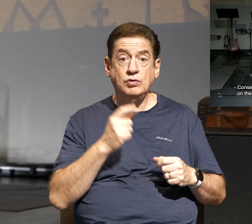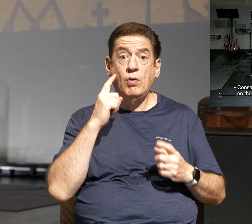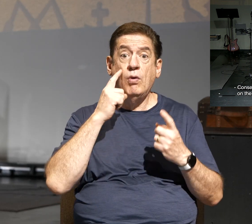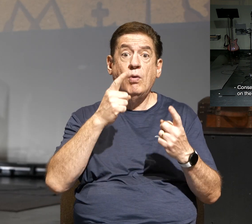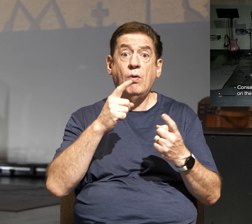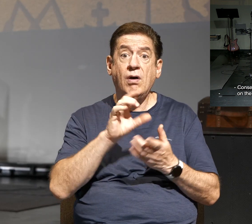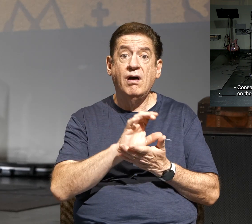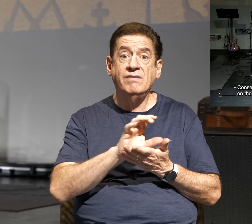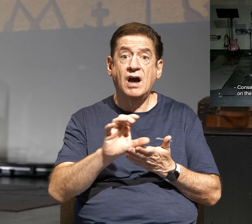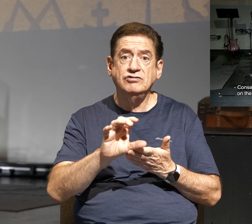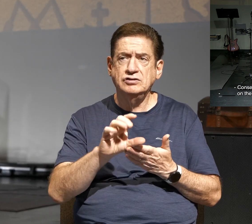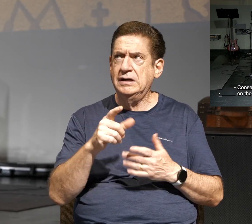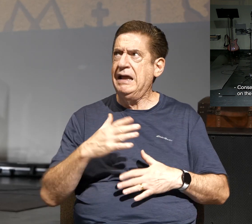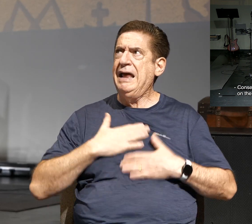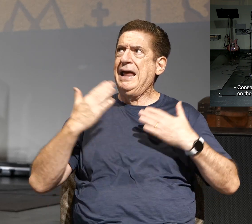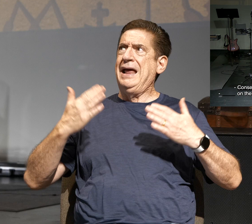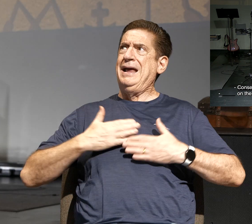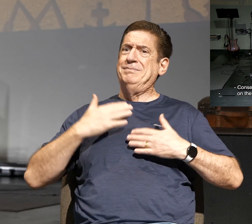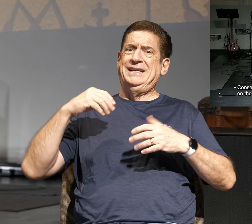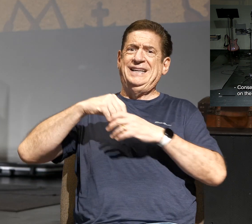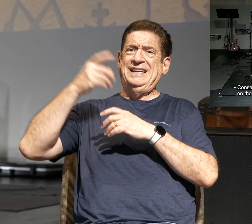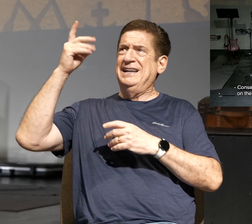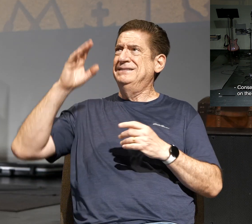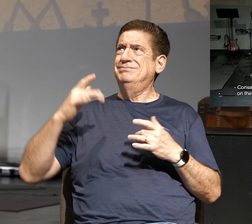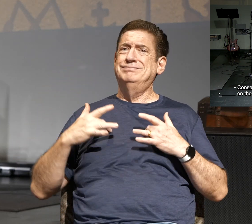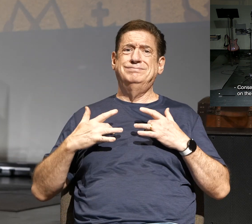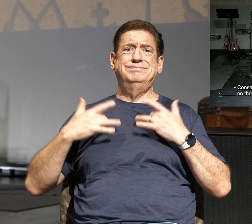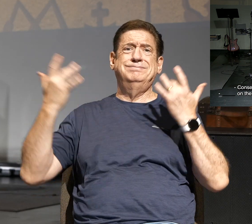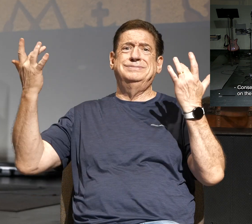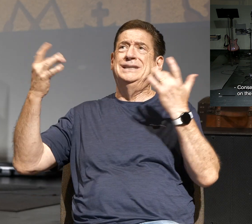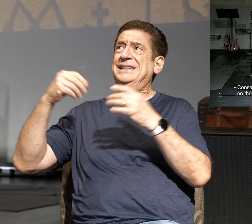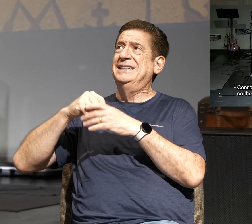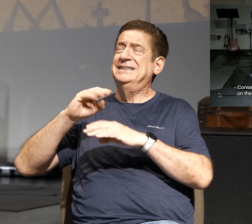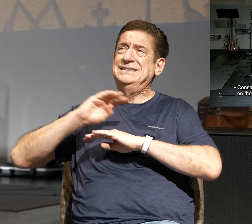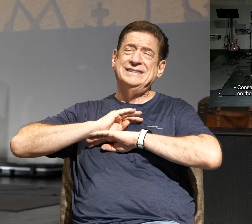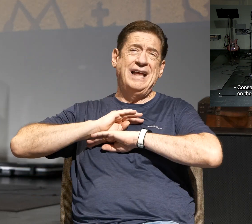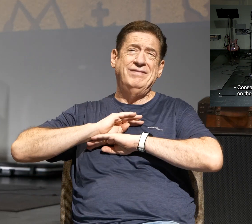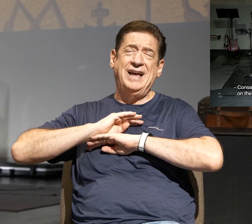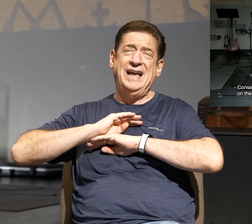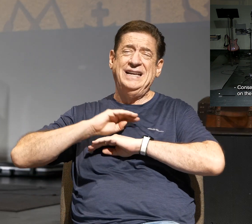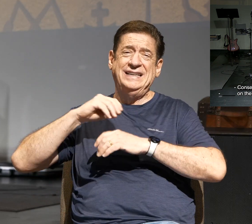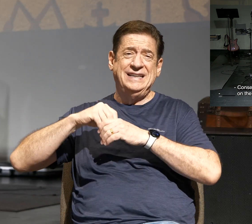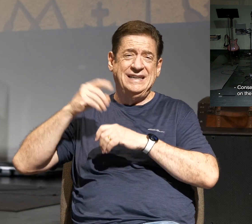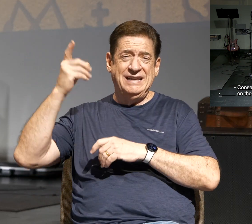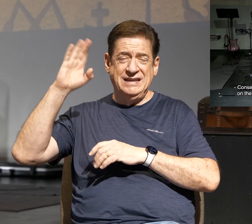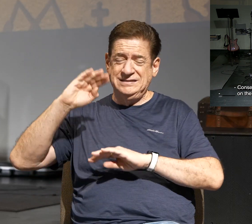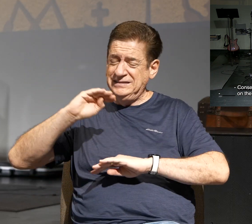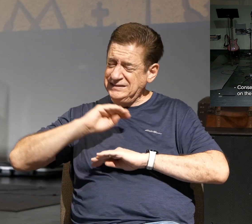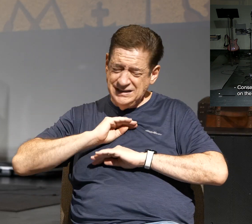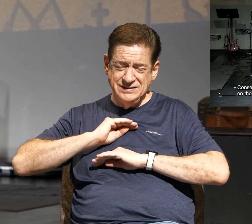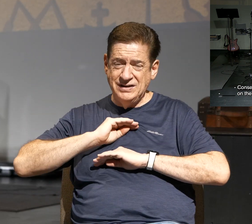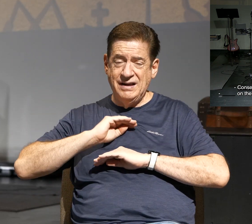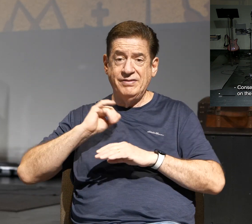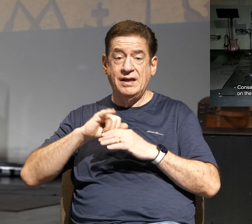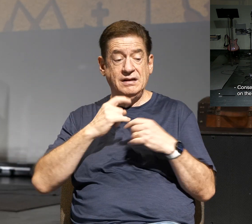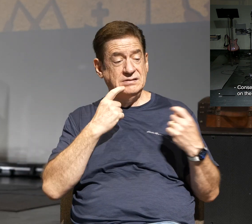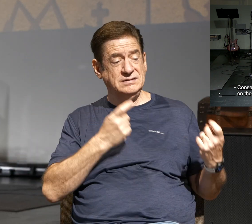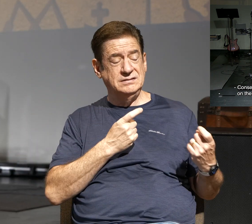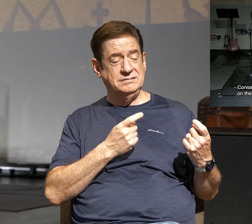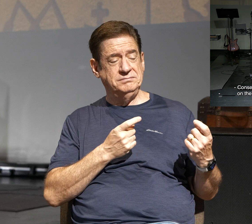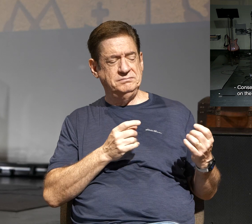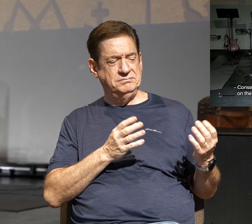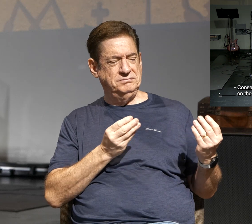so happy in God, so contented in God, so satisfied in God that sin loses